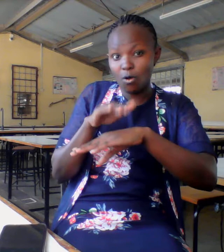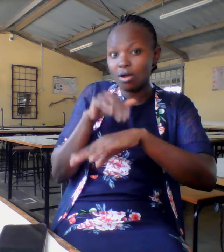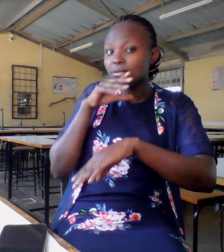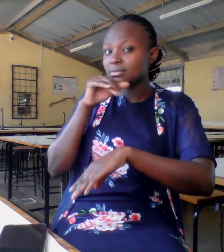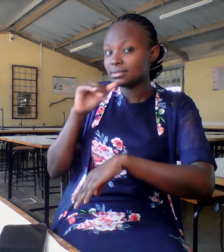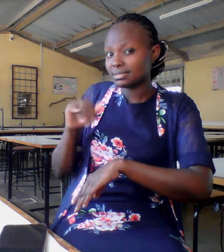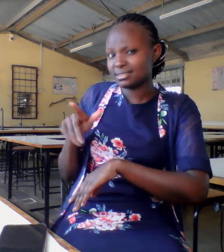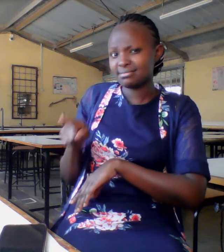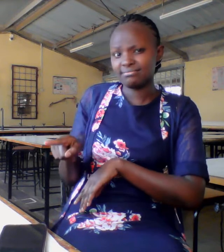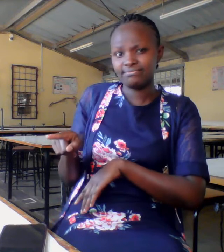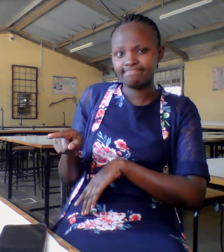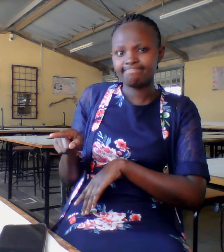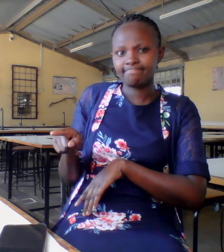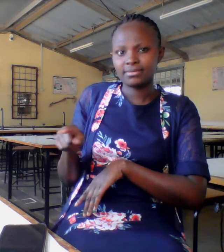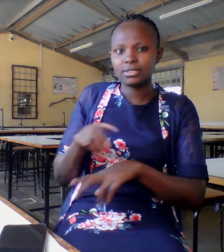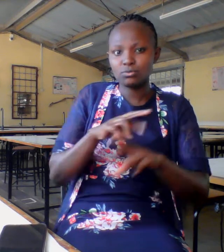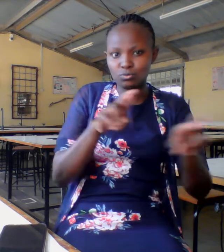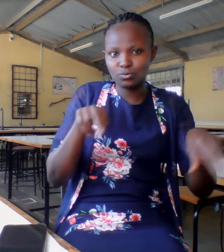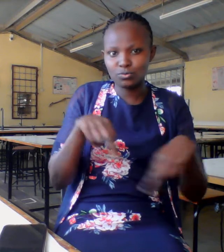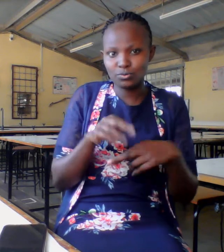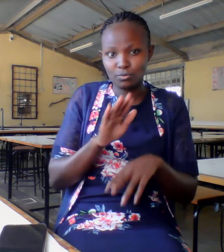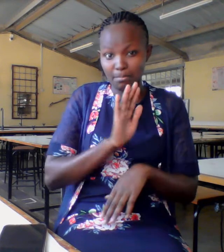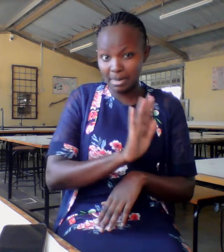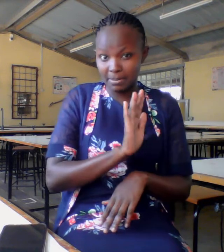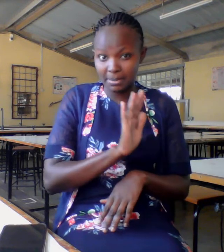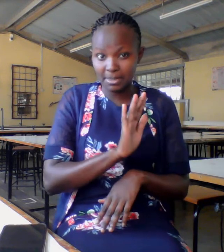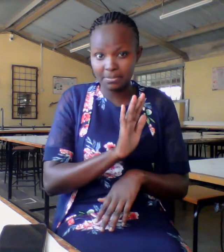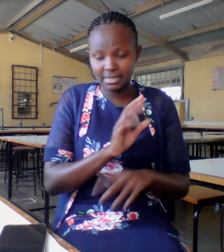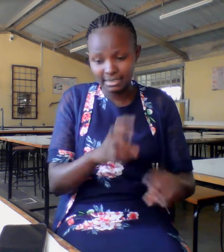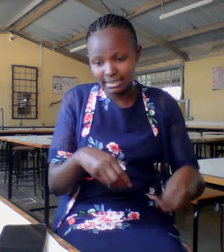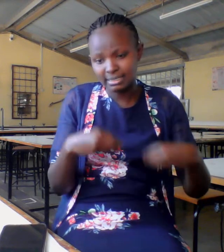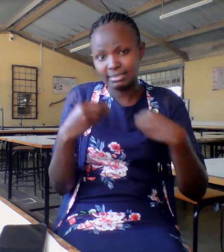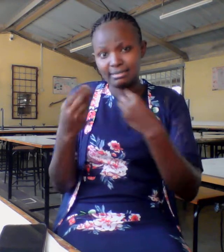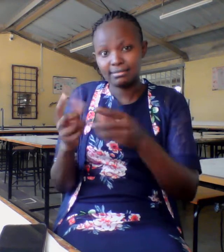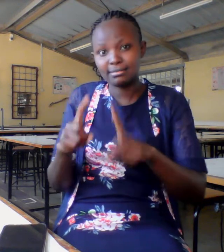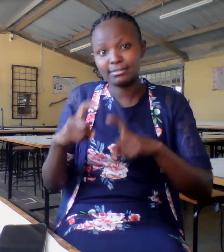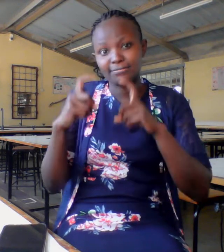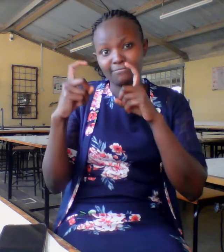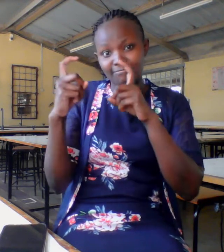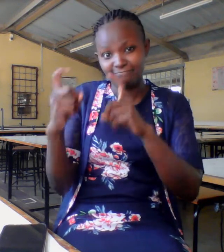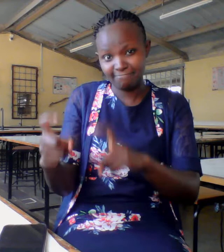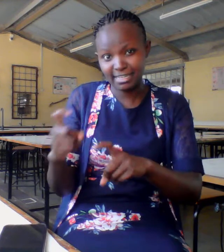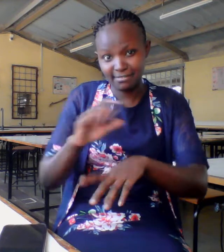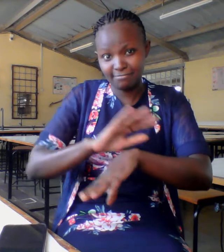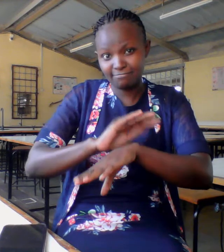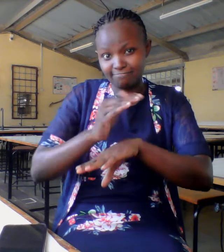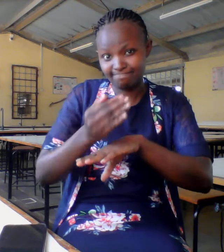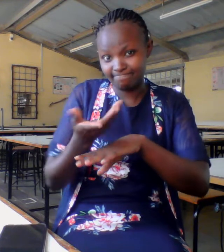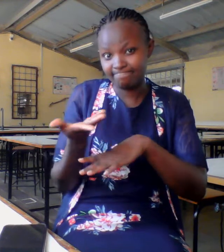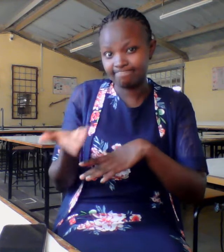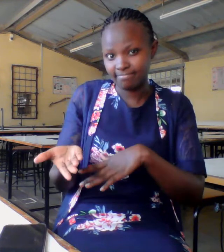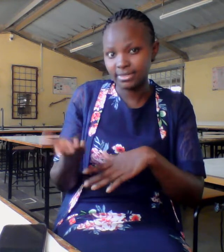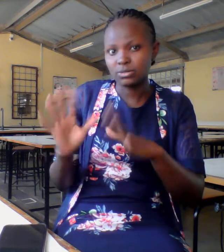handed him a wrapped gift and congratulated him about his graduation and